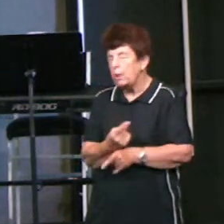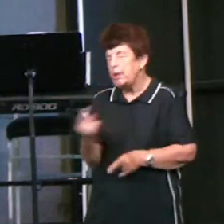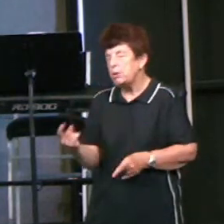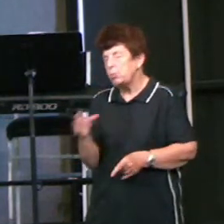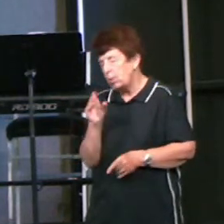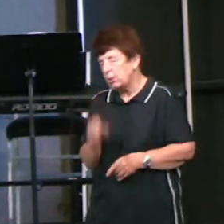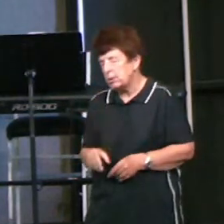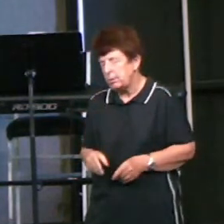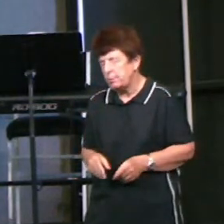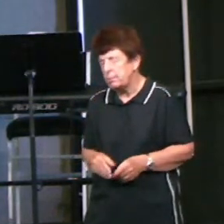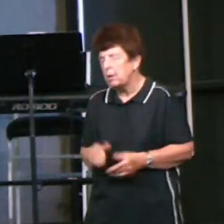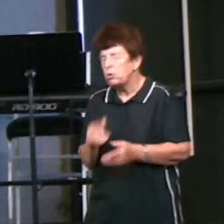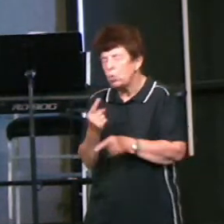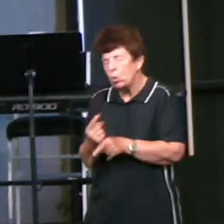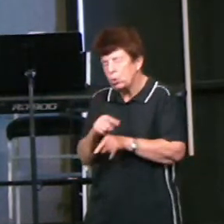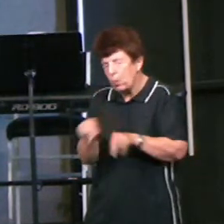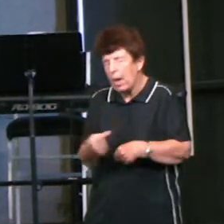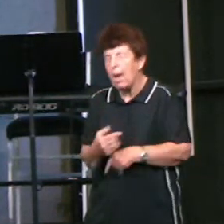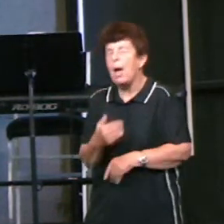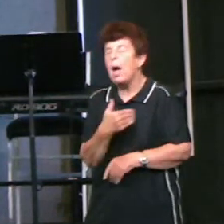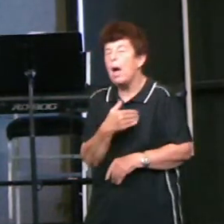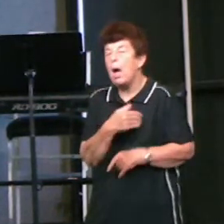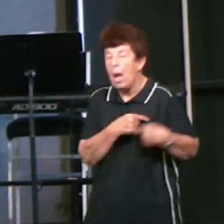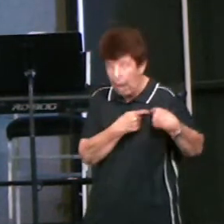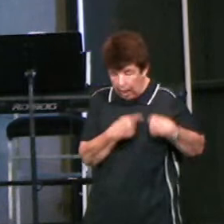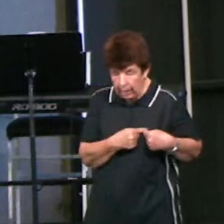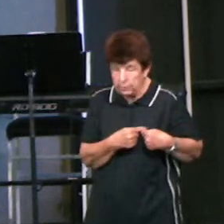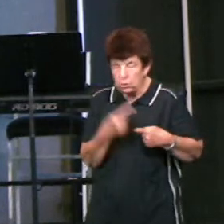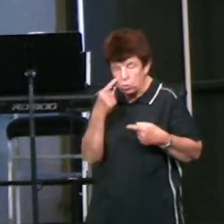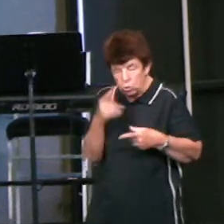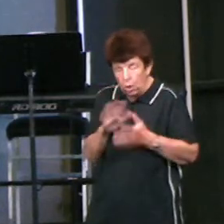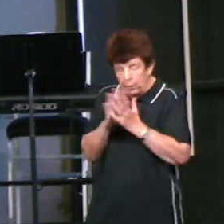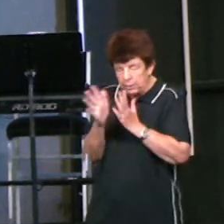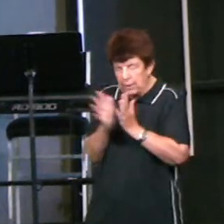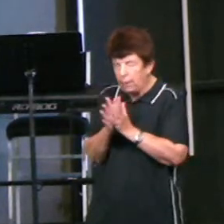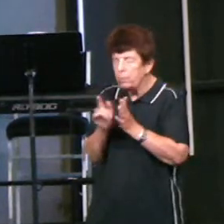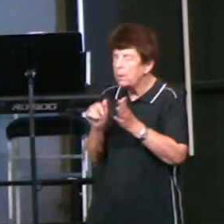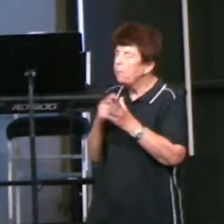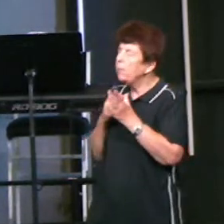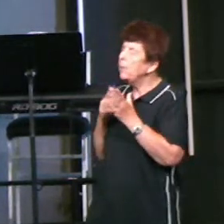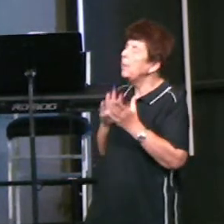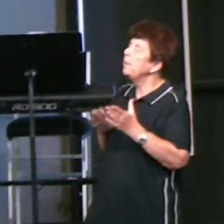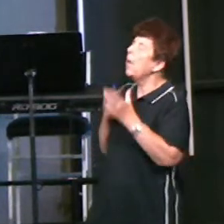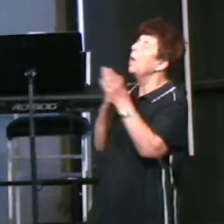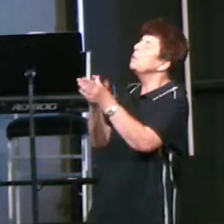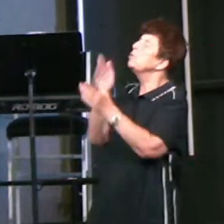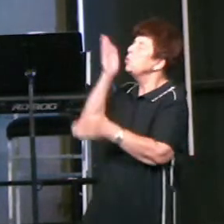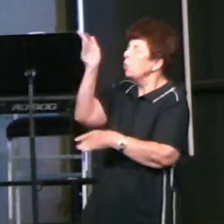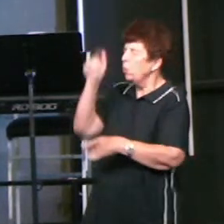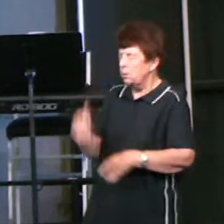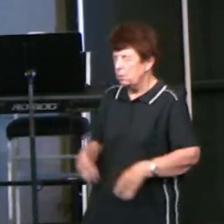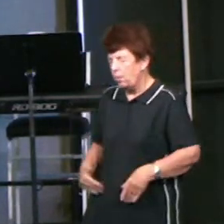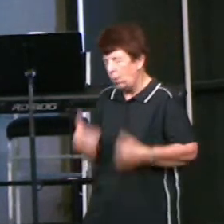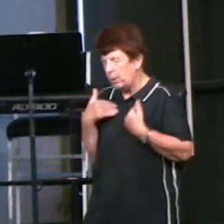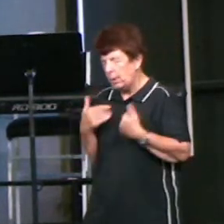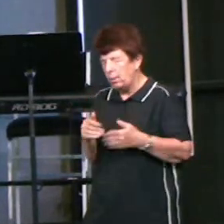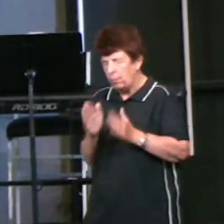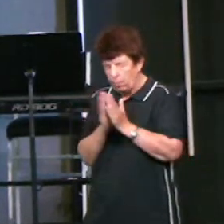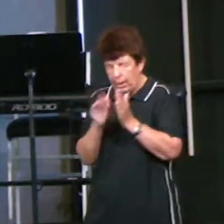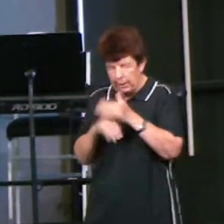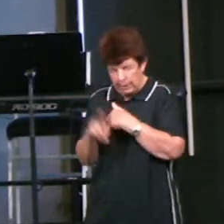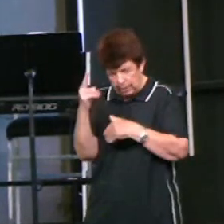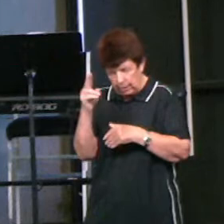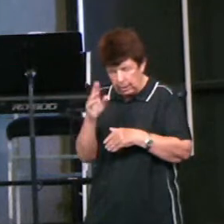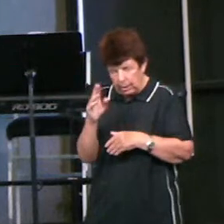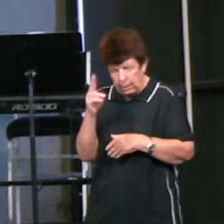our hearts, Lord God, and showing us how we're to respond to you this morning? We pray these things in the name of